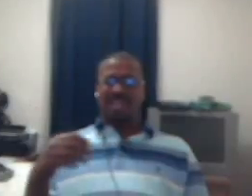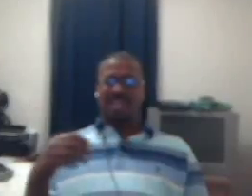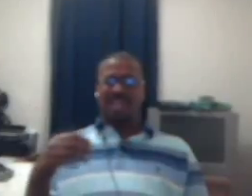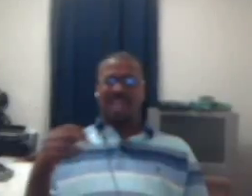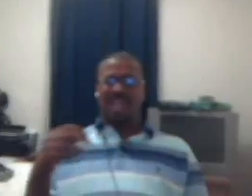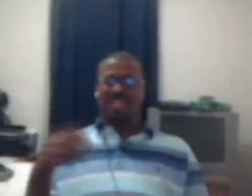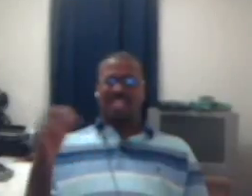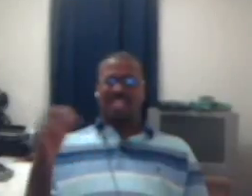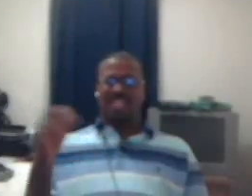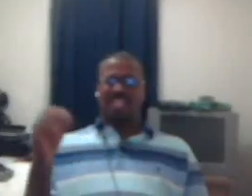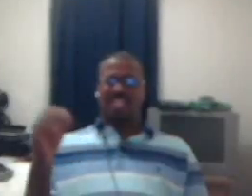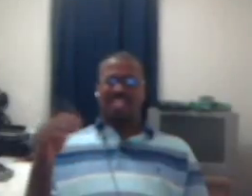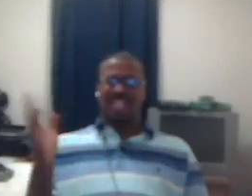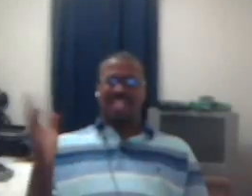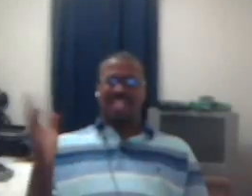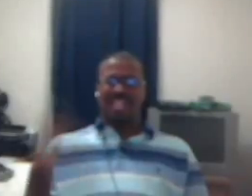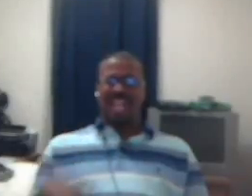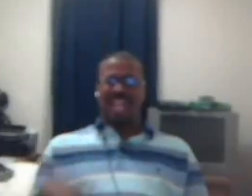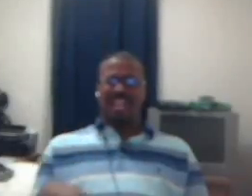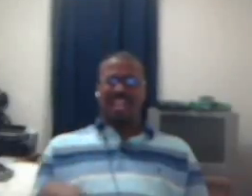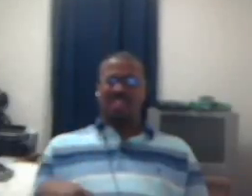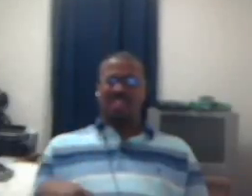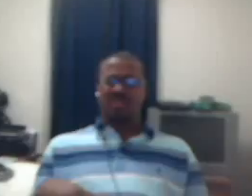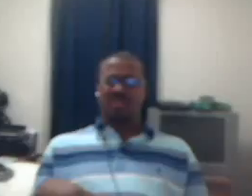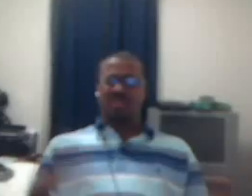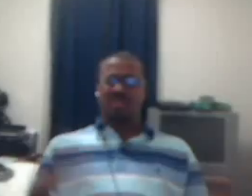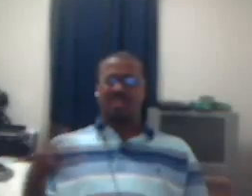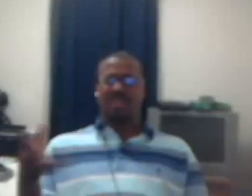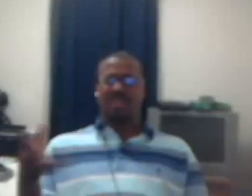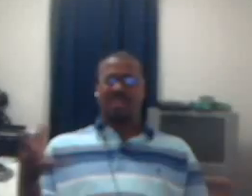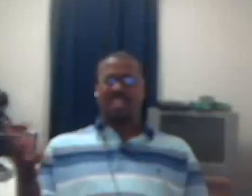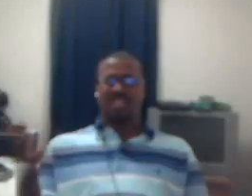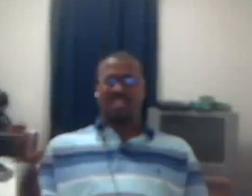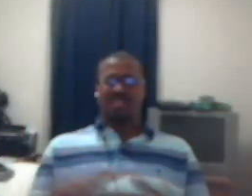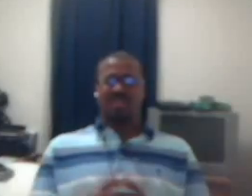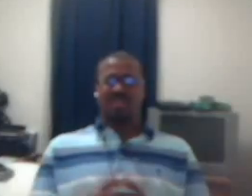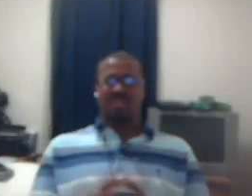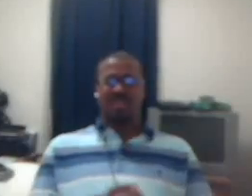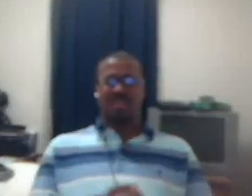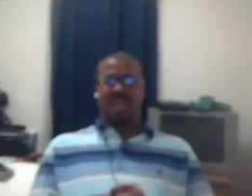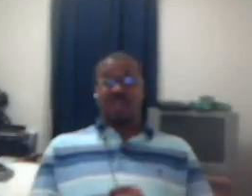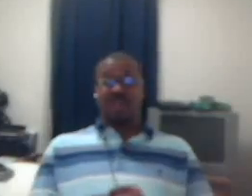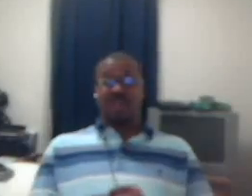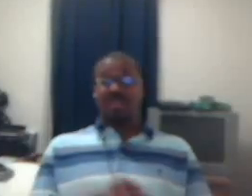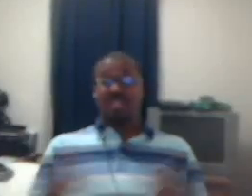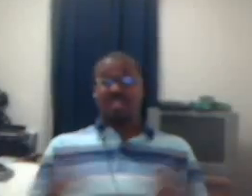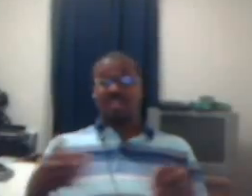McGowan, I don't think she dated that guy, you know. Rest in peace to Asia, you know. I wish I would have had a chance to